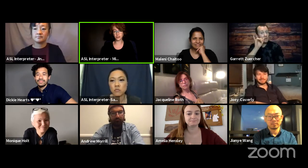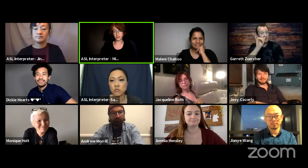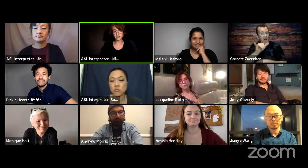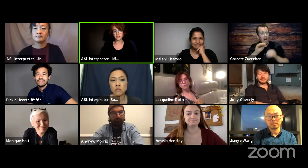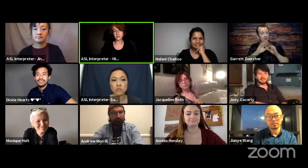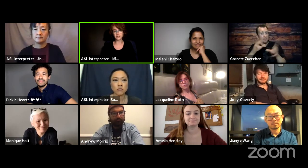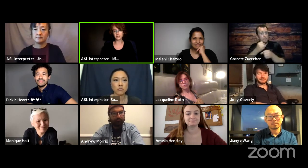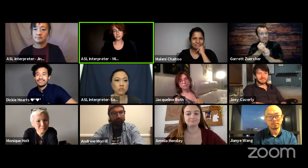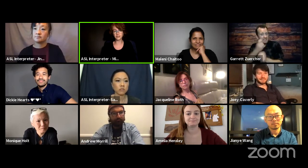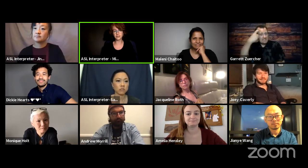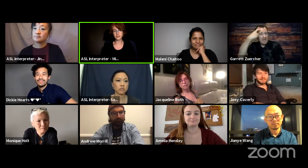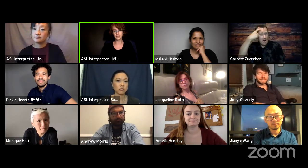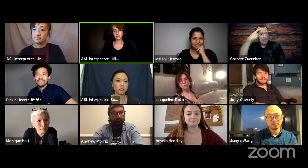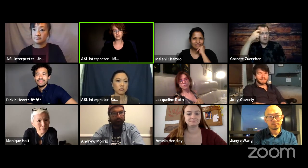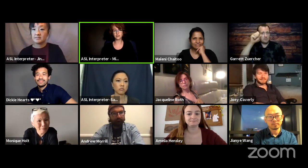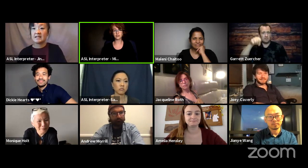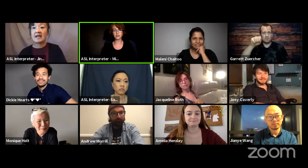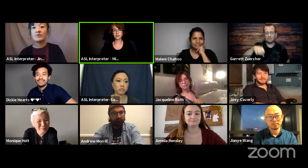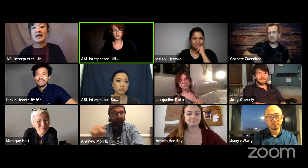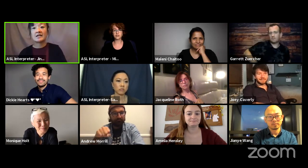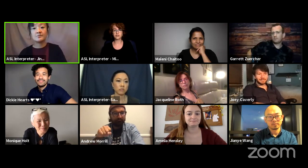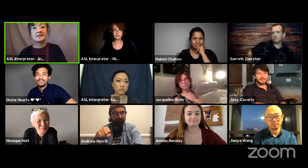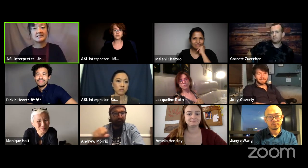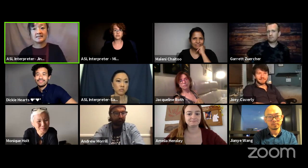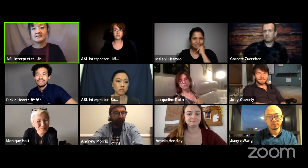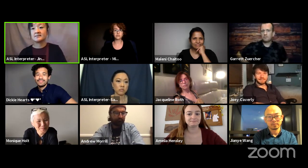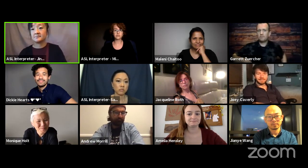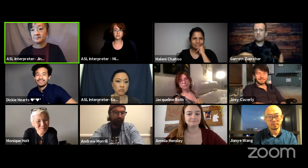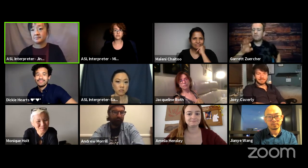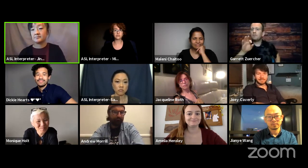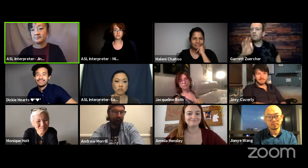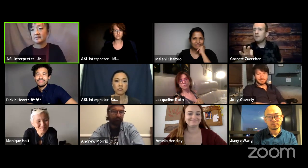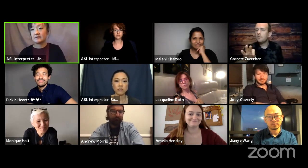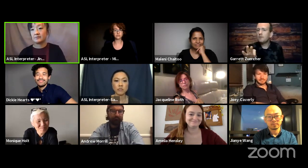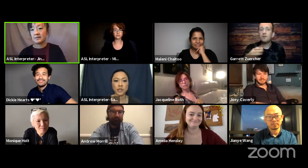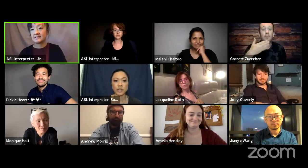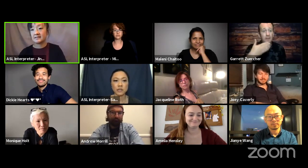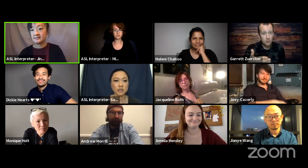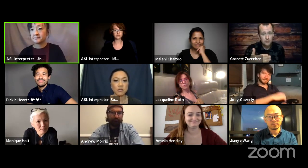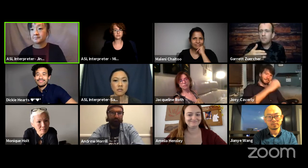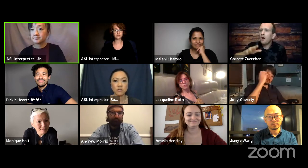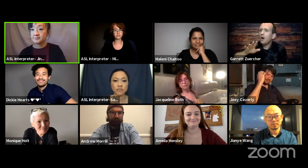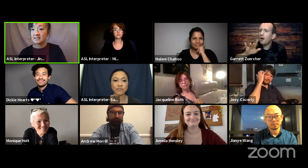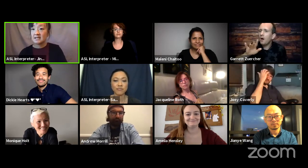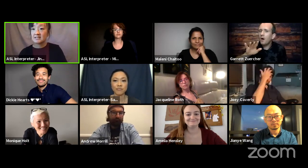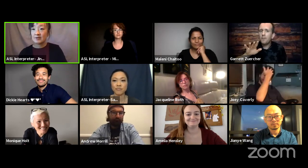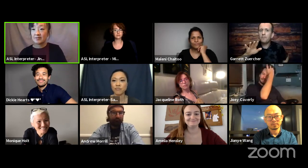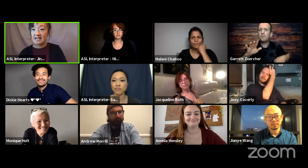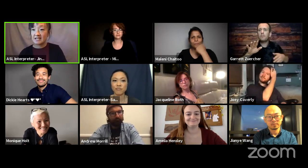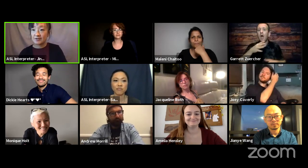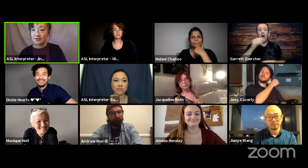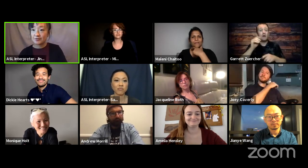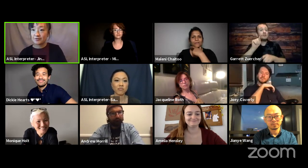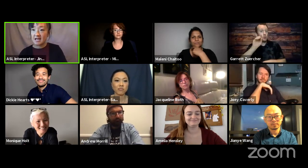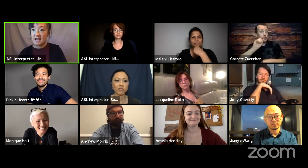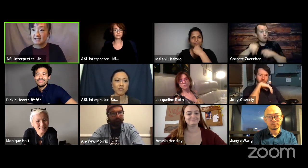sure. That would actually make sense. That would make sense. Mm-hmm. So thank you for that.